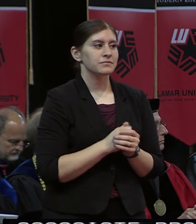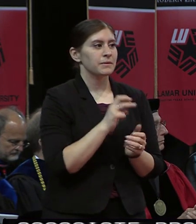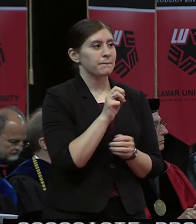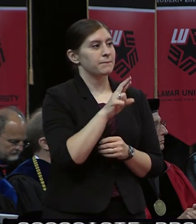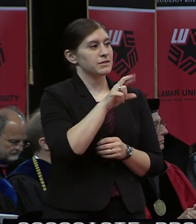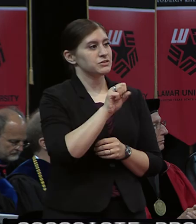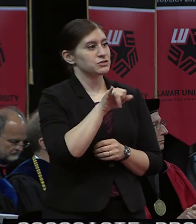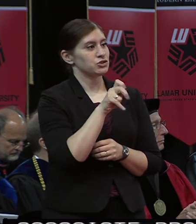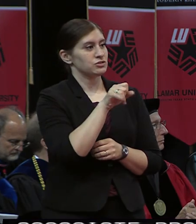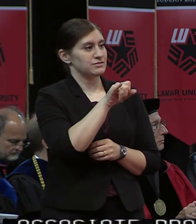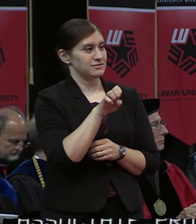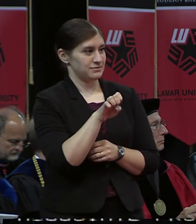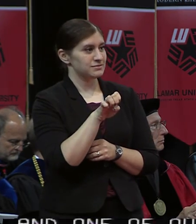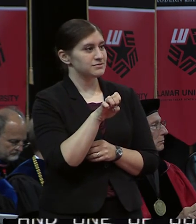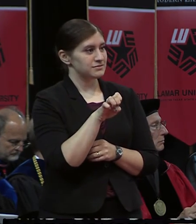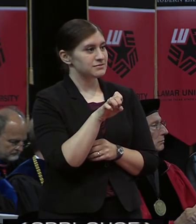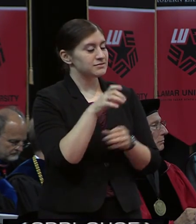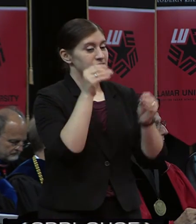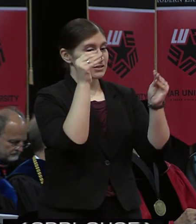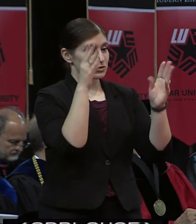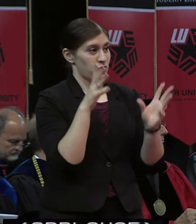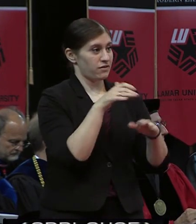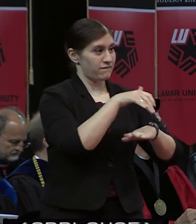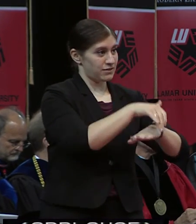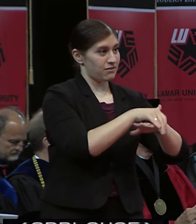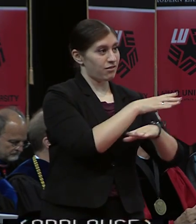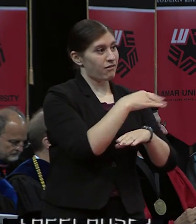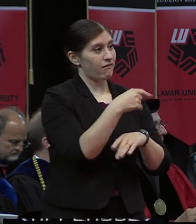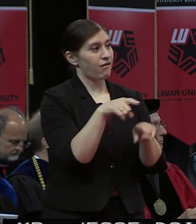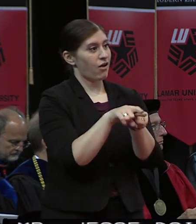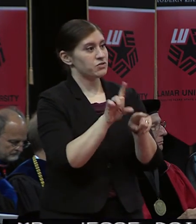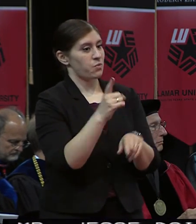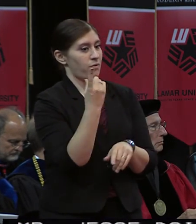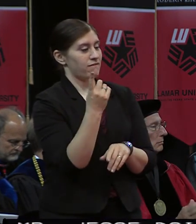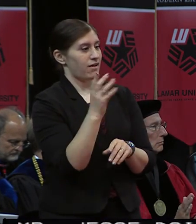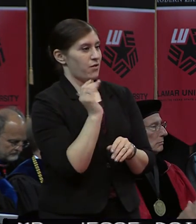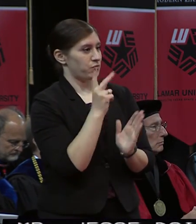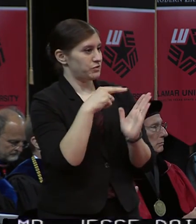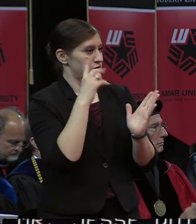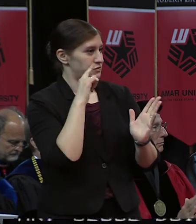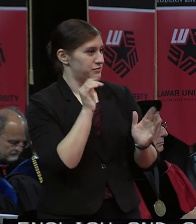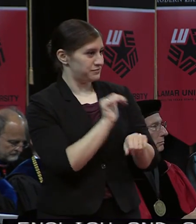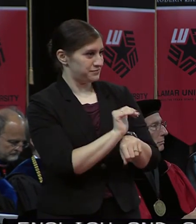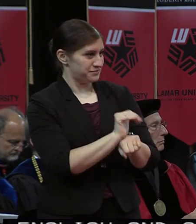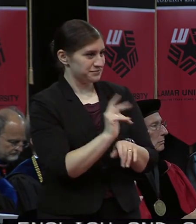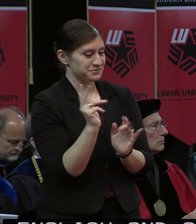Mr. Jesse Duran, Instructor of English, and also one of our readers.